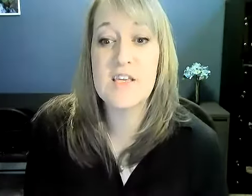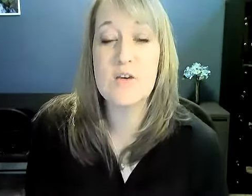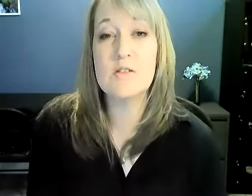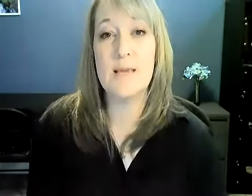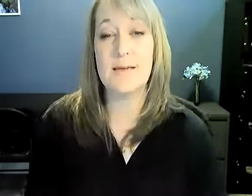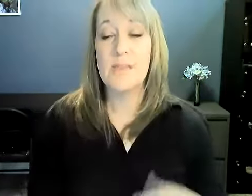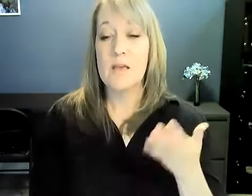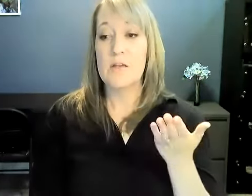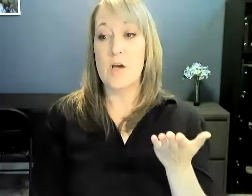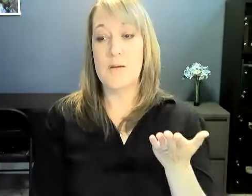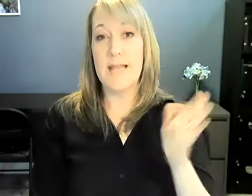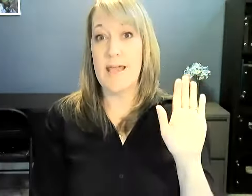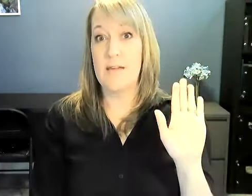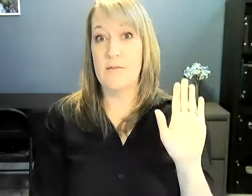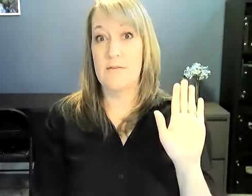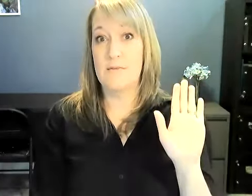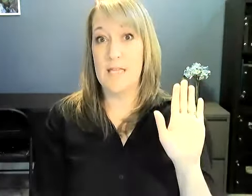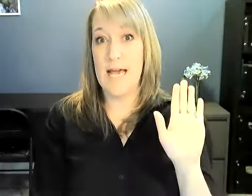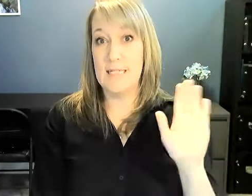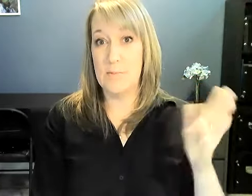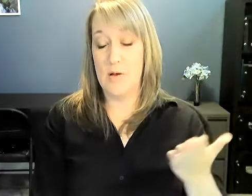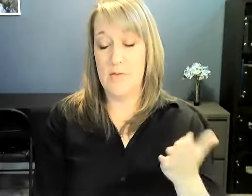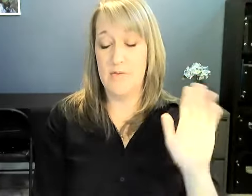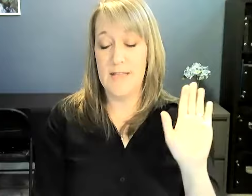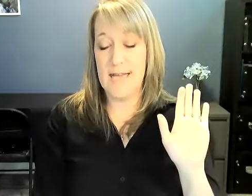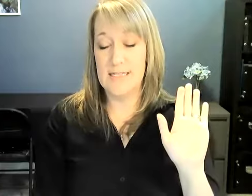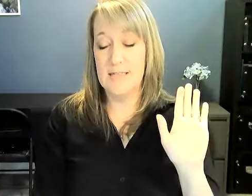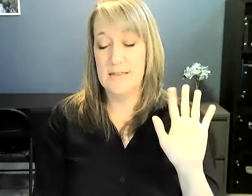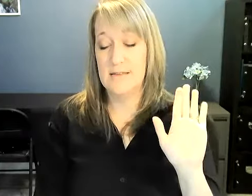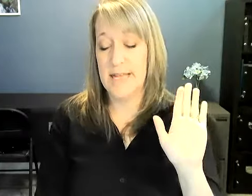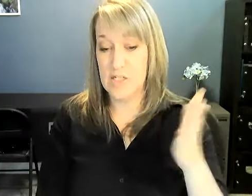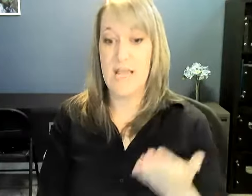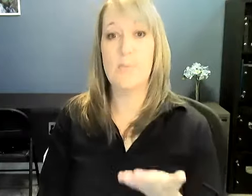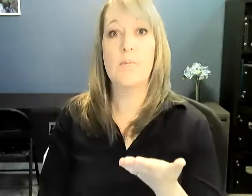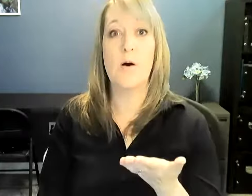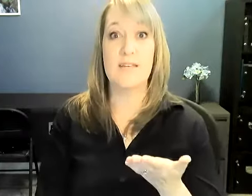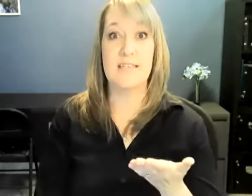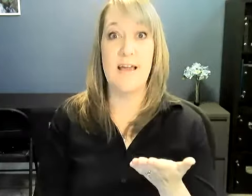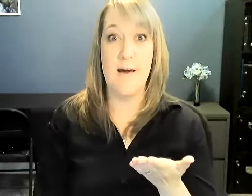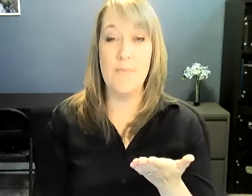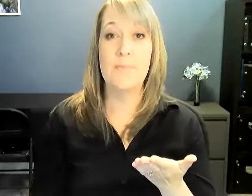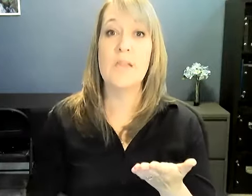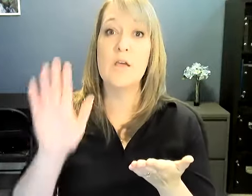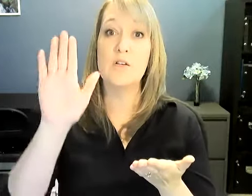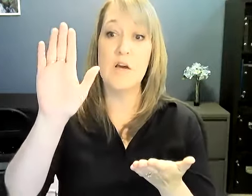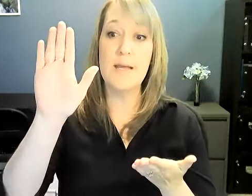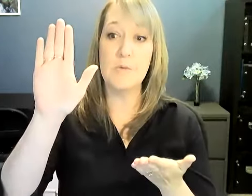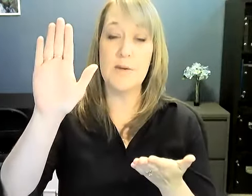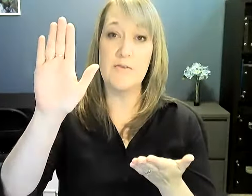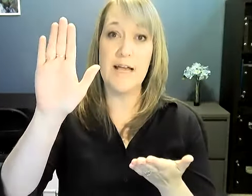Excuse me. Non-dominant hand, flat hand shape, palm facing up. Your dominant hand will be a flat hand